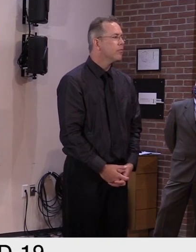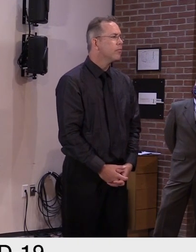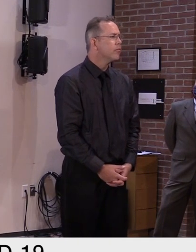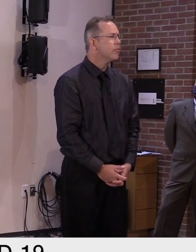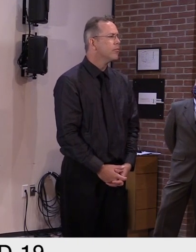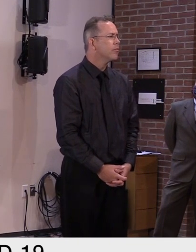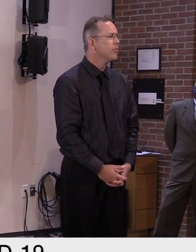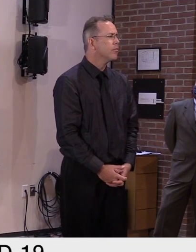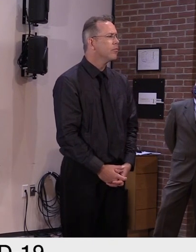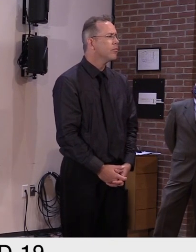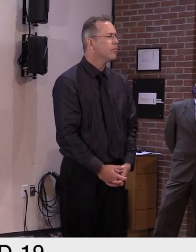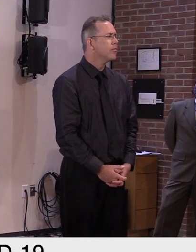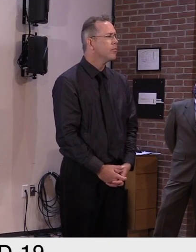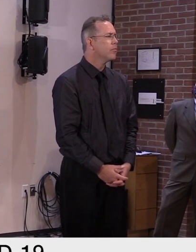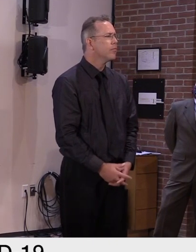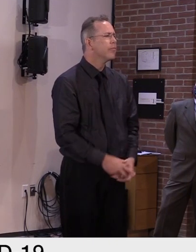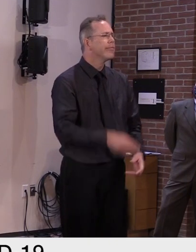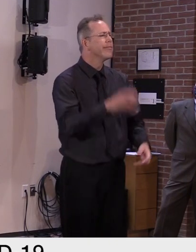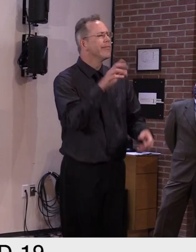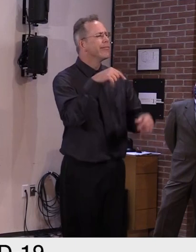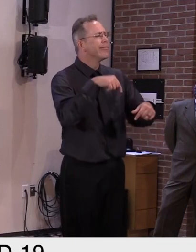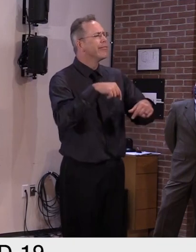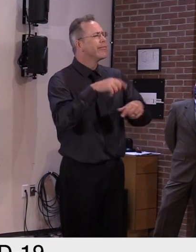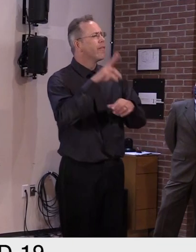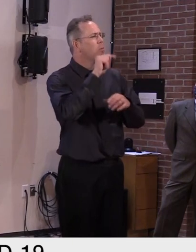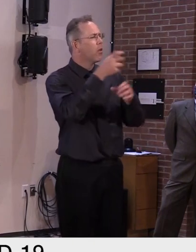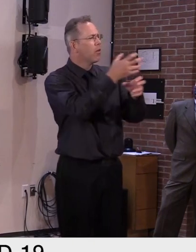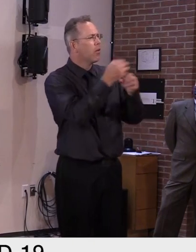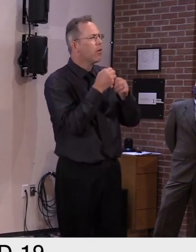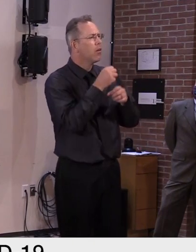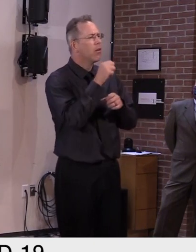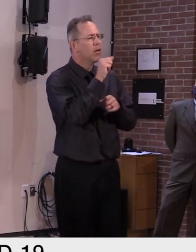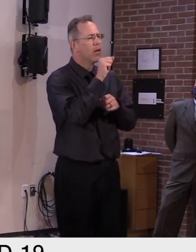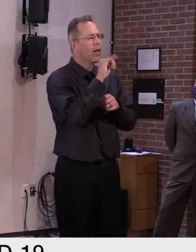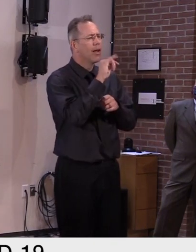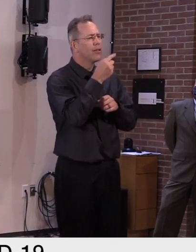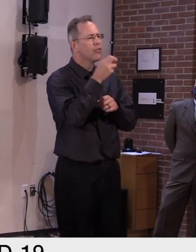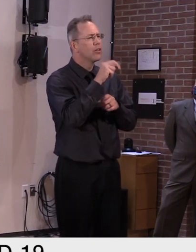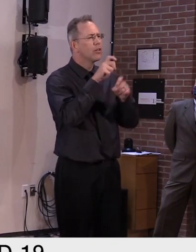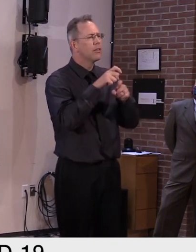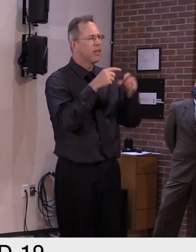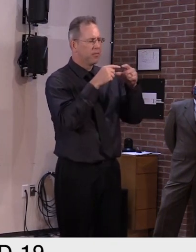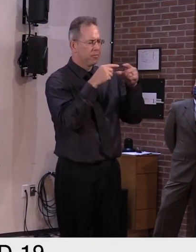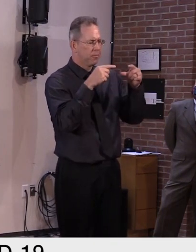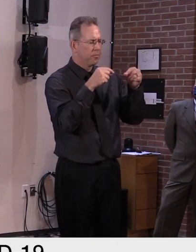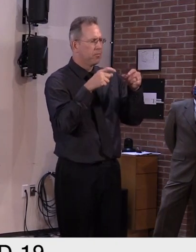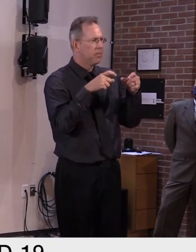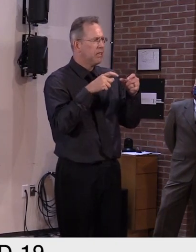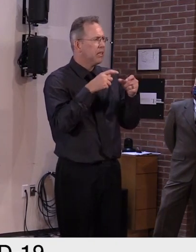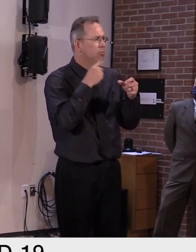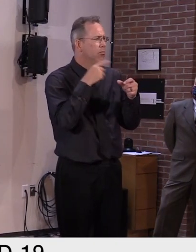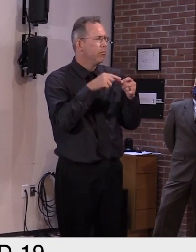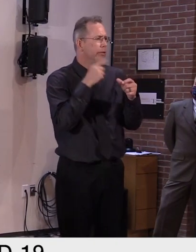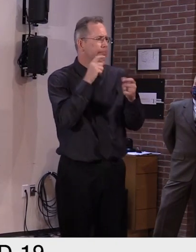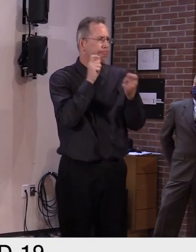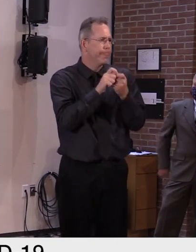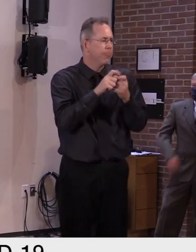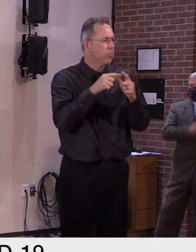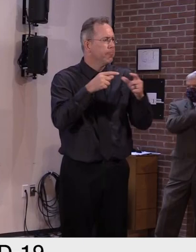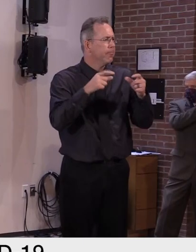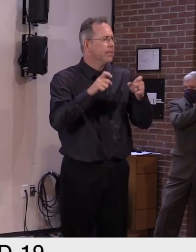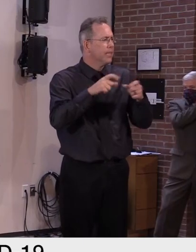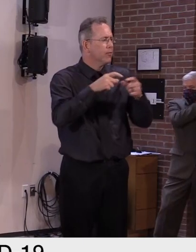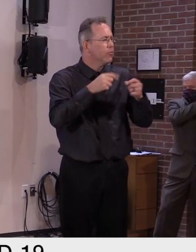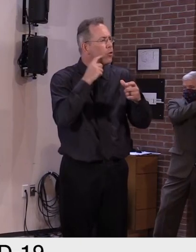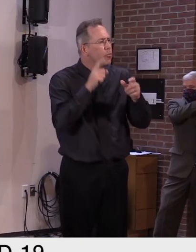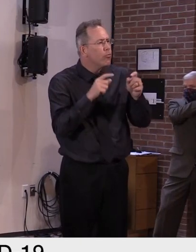have a need for that particular type of testing? Let Dr. Levine answer that. Obviously, we want to